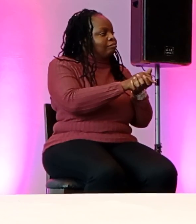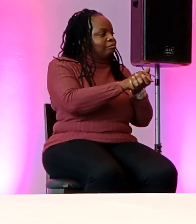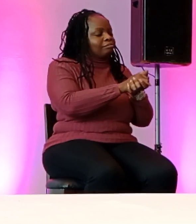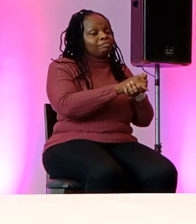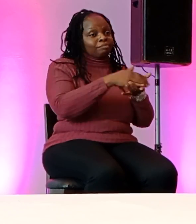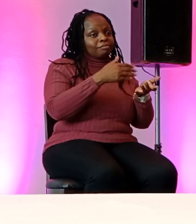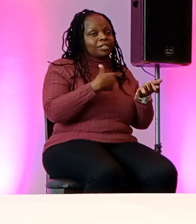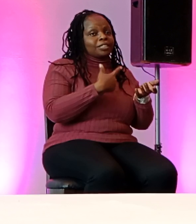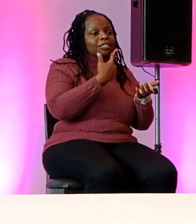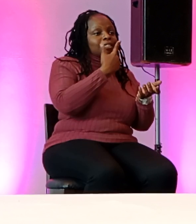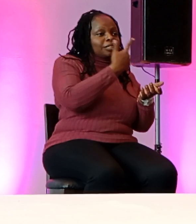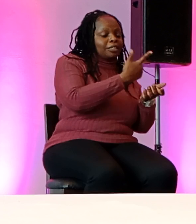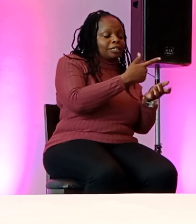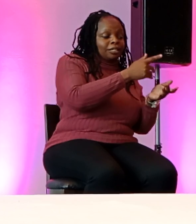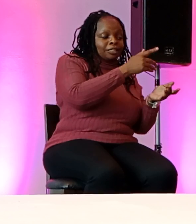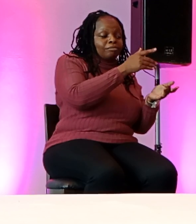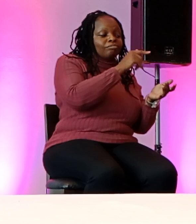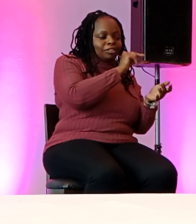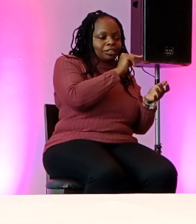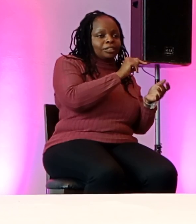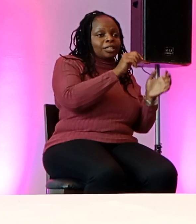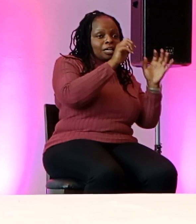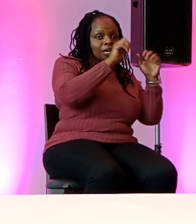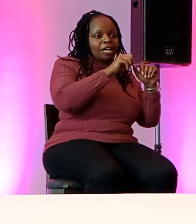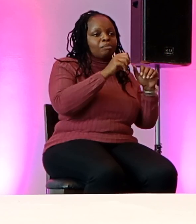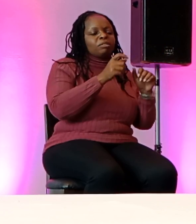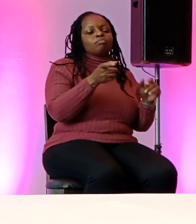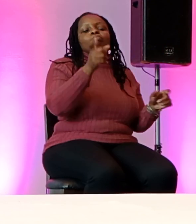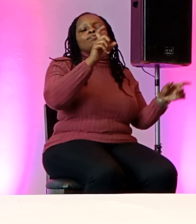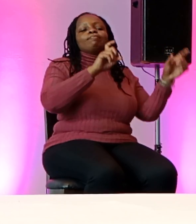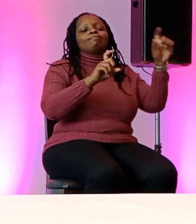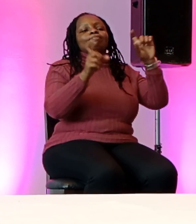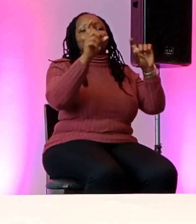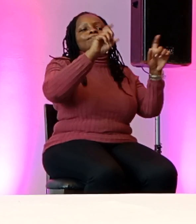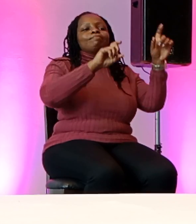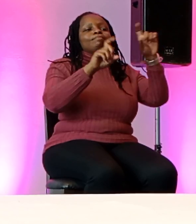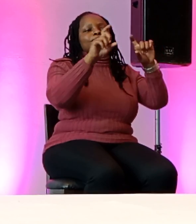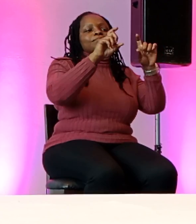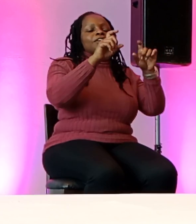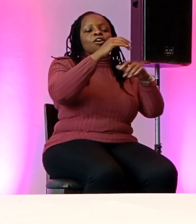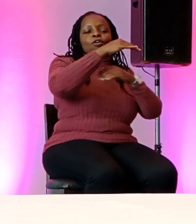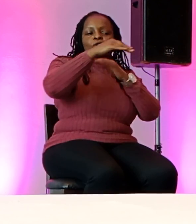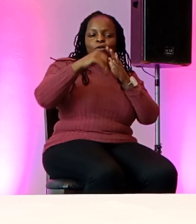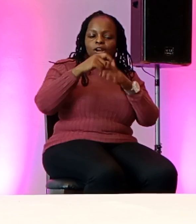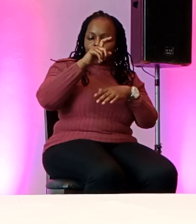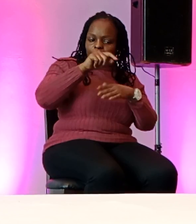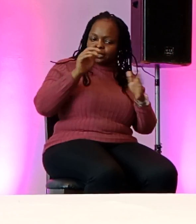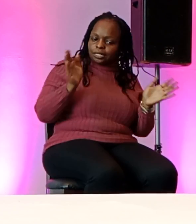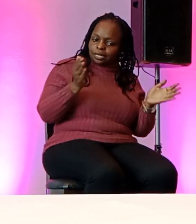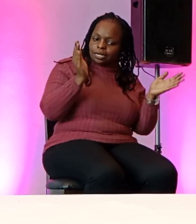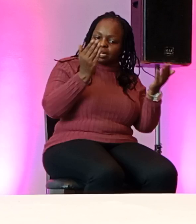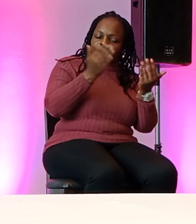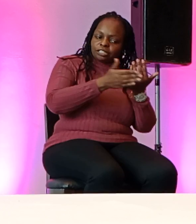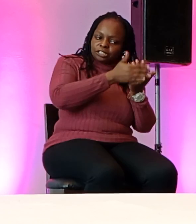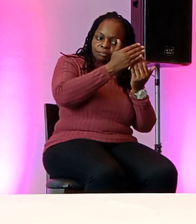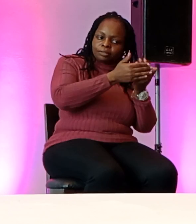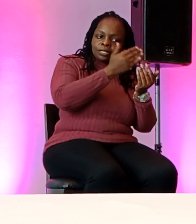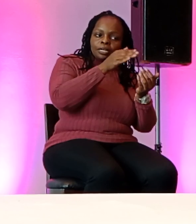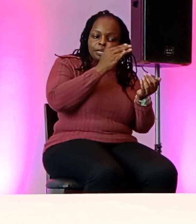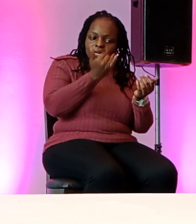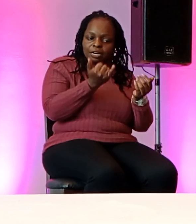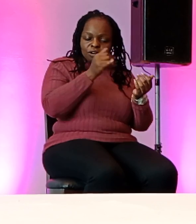And I am saying if this can be magnified and multiplied, we will be there. Let us encourage and mentor young women